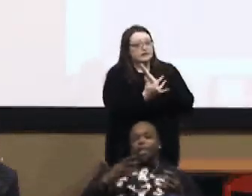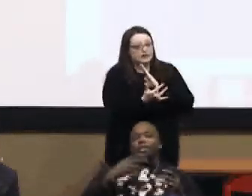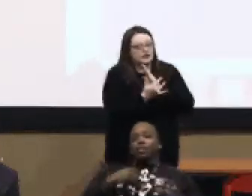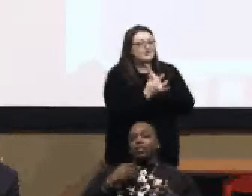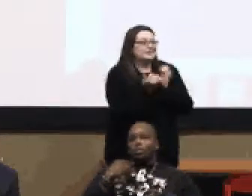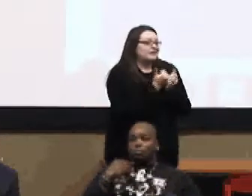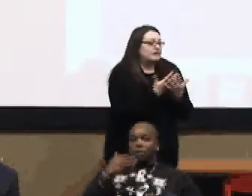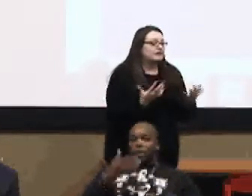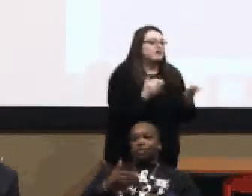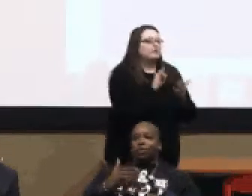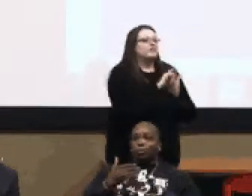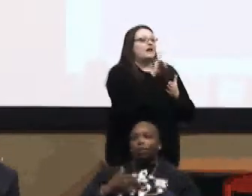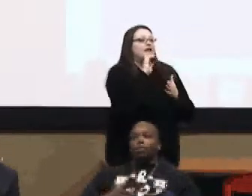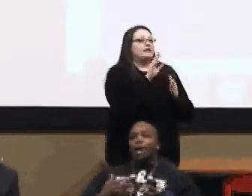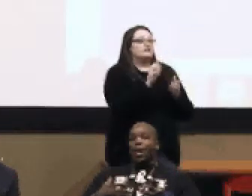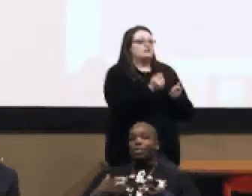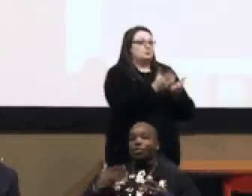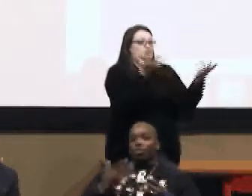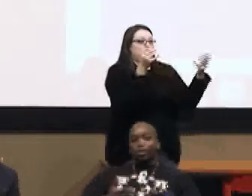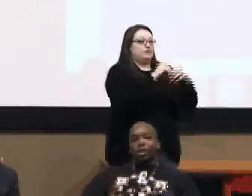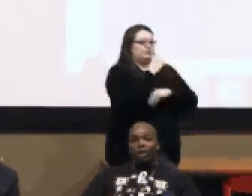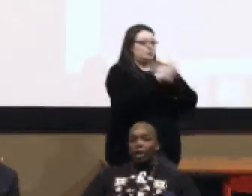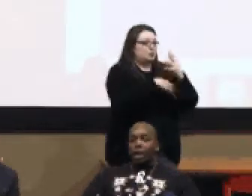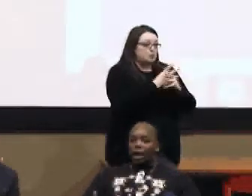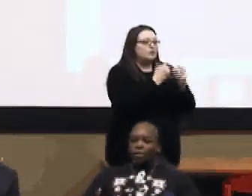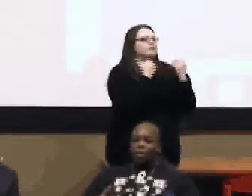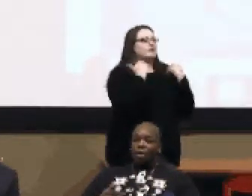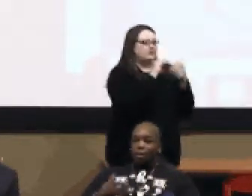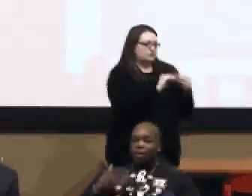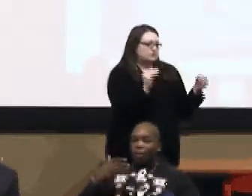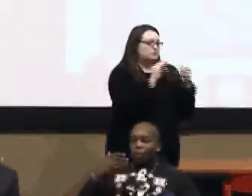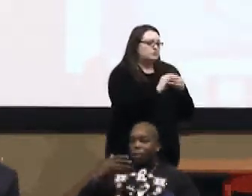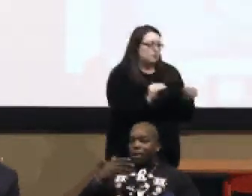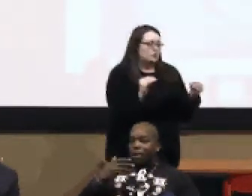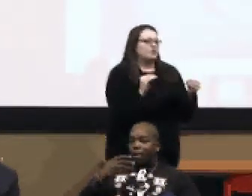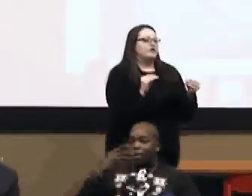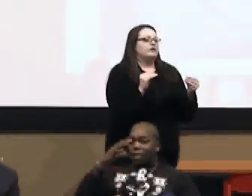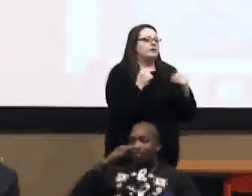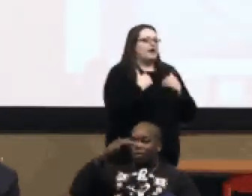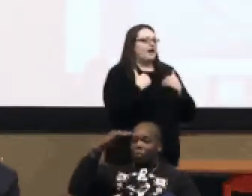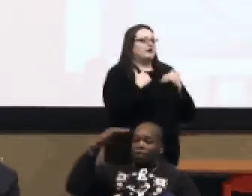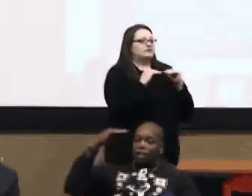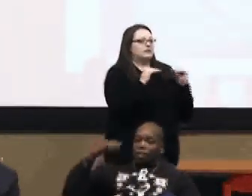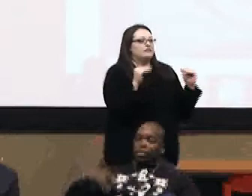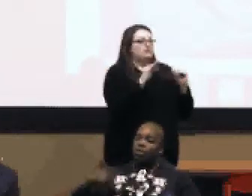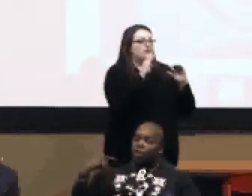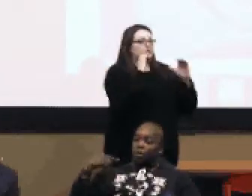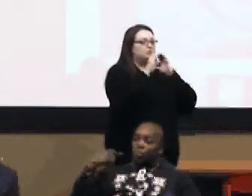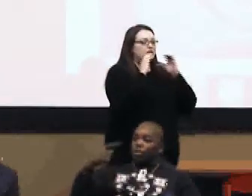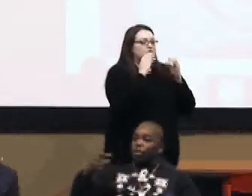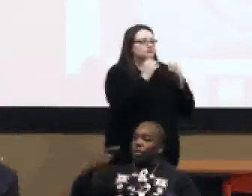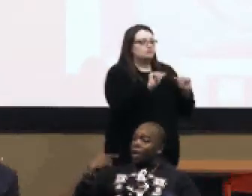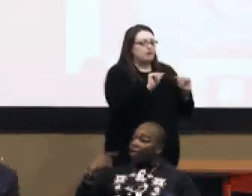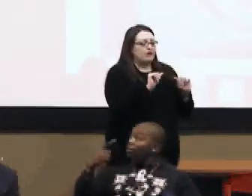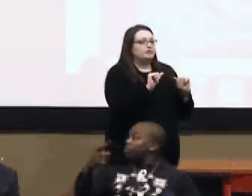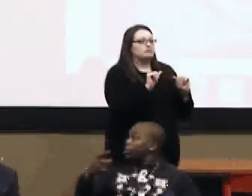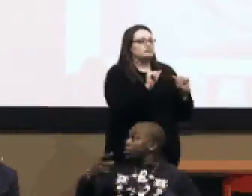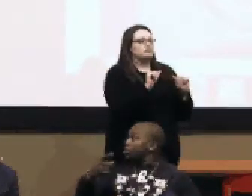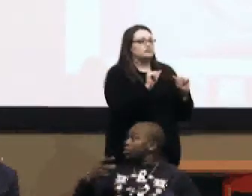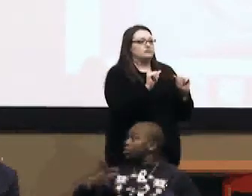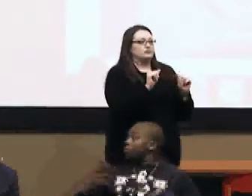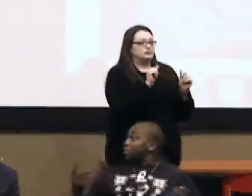technology, anything that's put out into the world has a story. It has a level of communication that you're trying to put